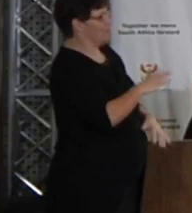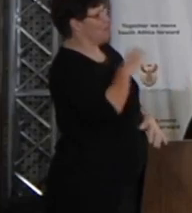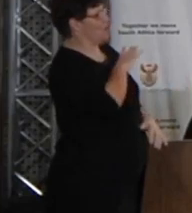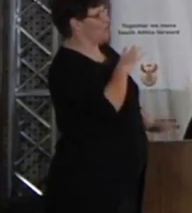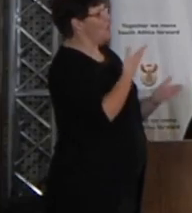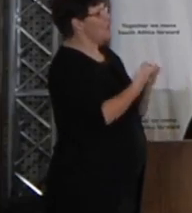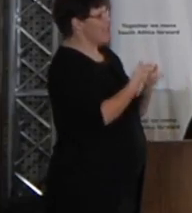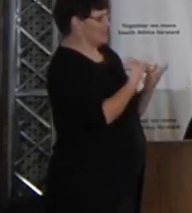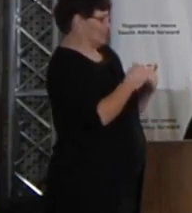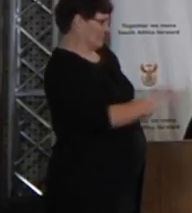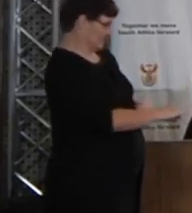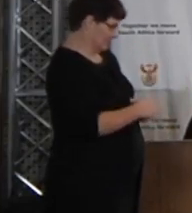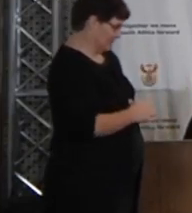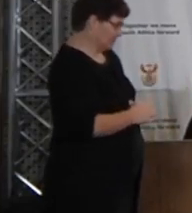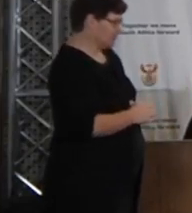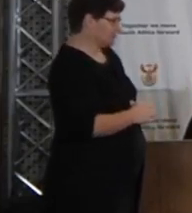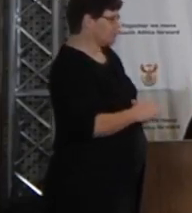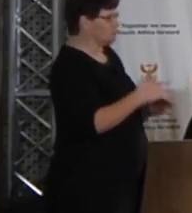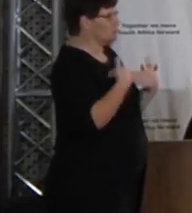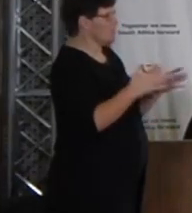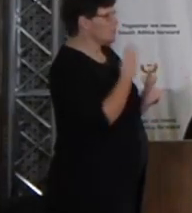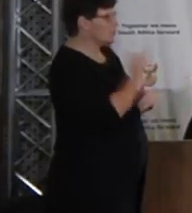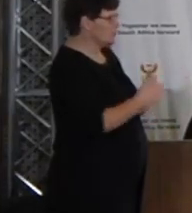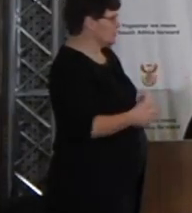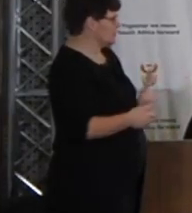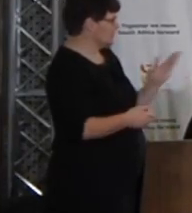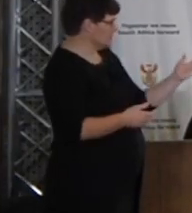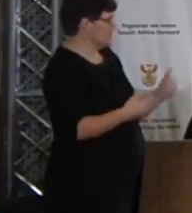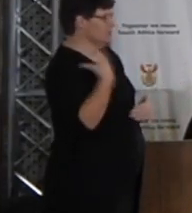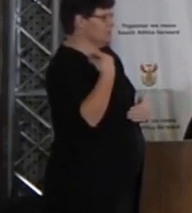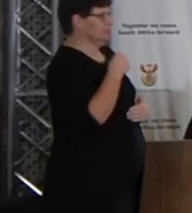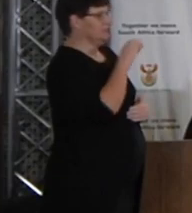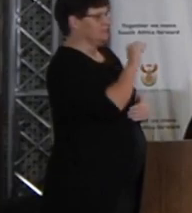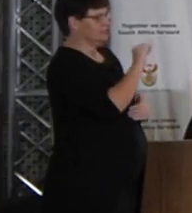we are able to do this. My colleagues, who wants to start? Minister Sisulu?